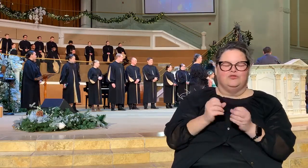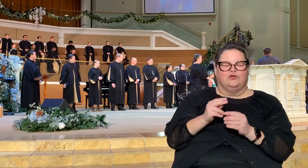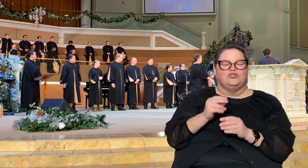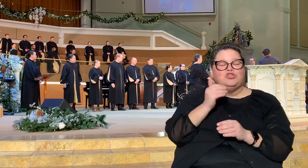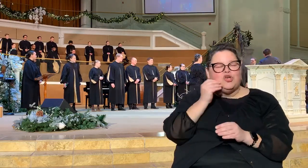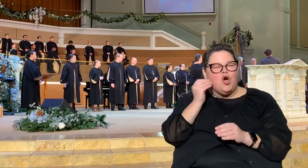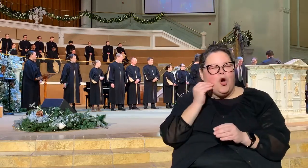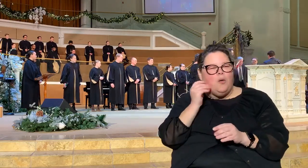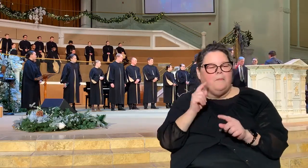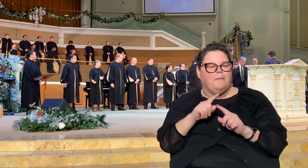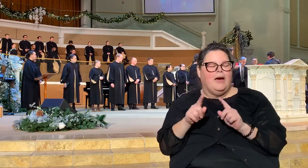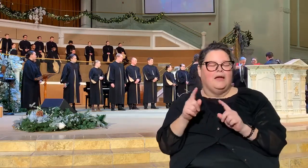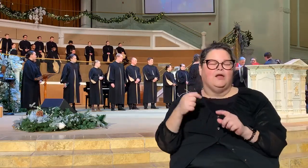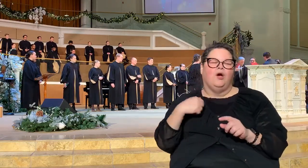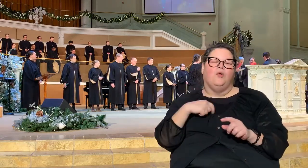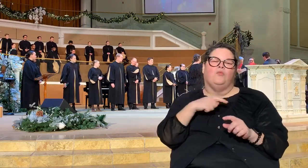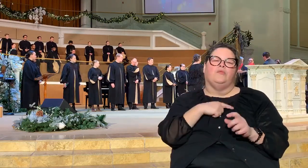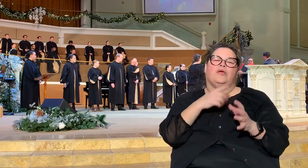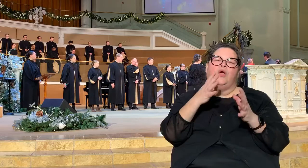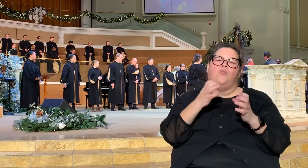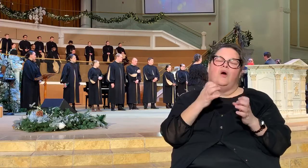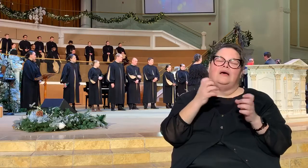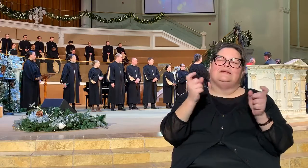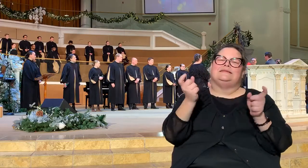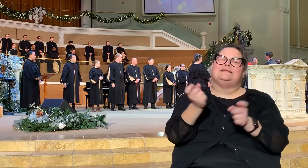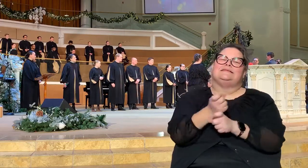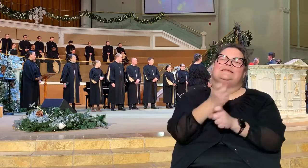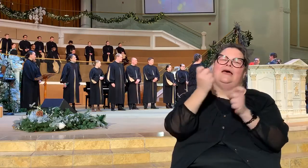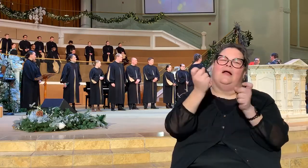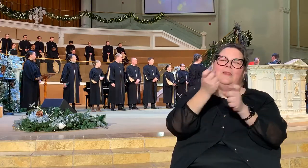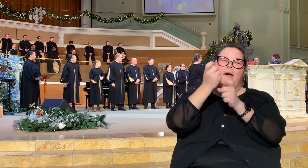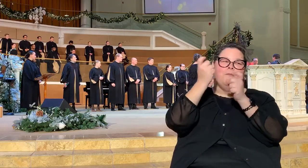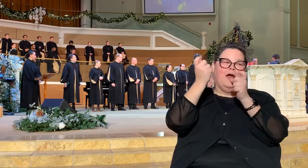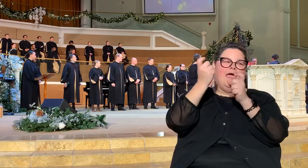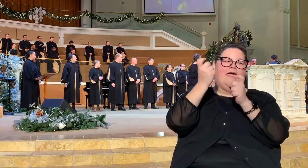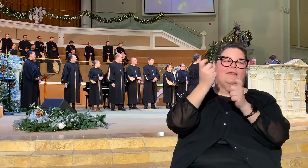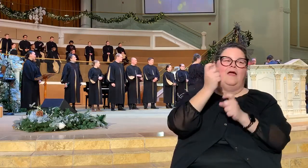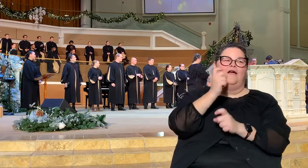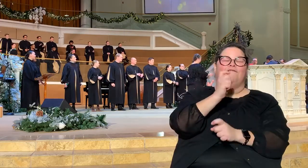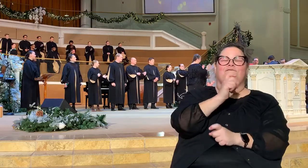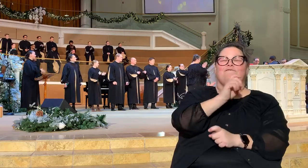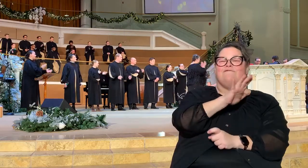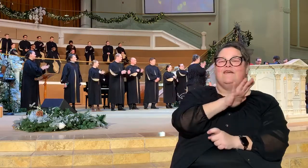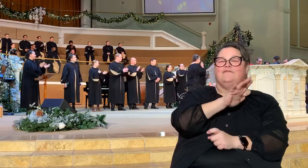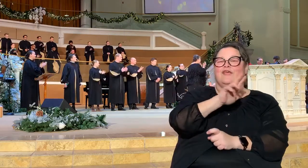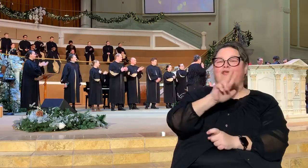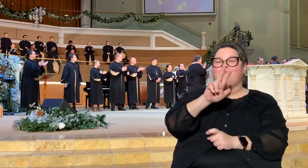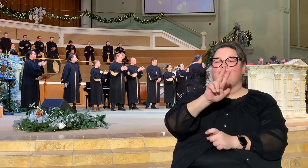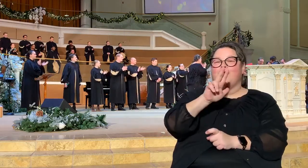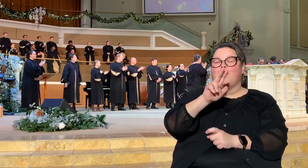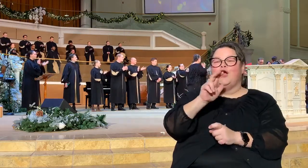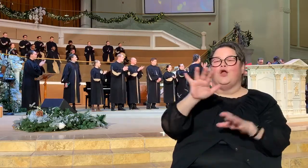we want to celebrate Bishop and Sister Wilson's 53rd wedding anniversary.